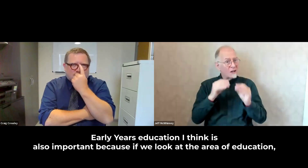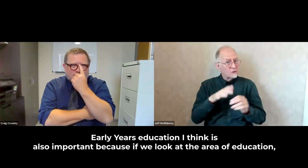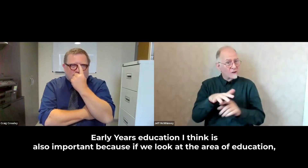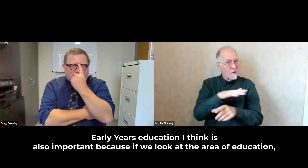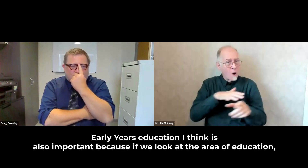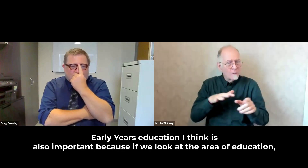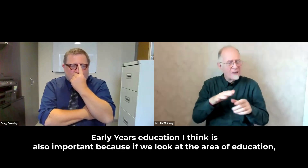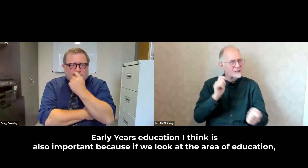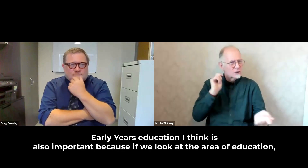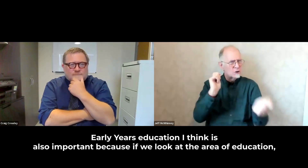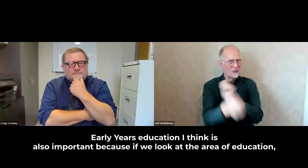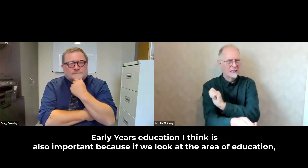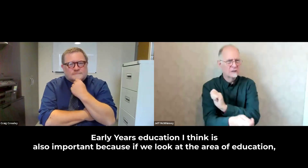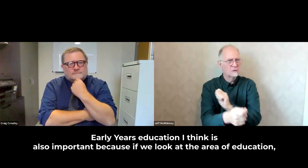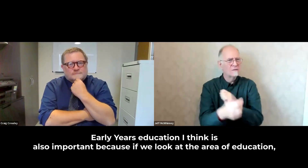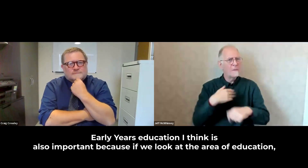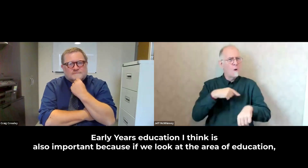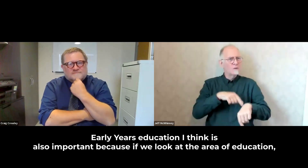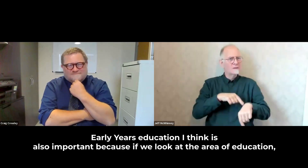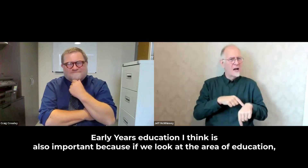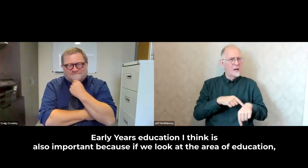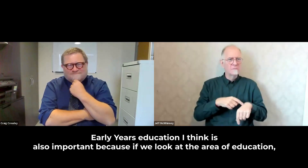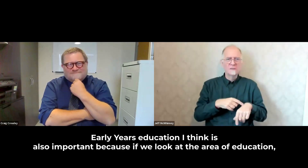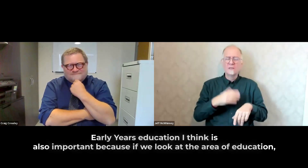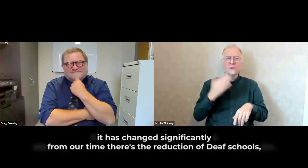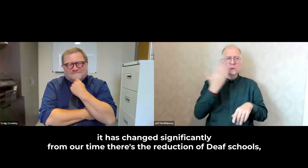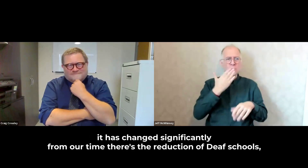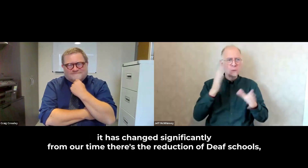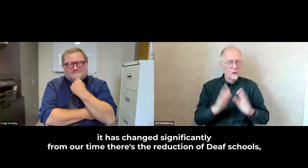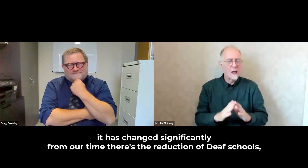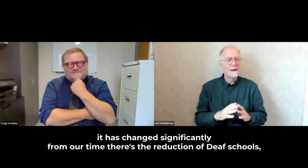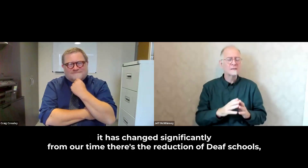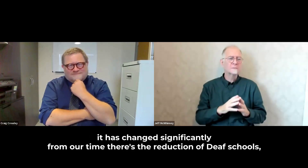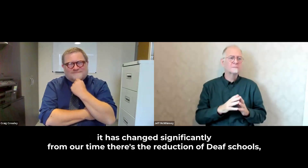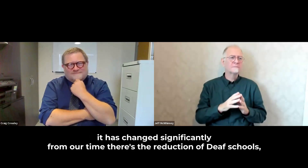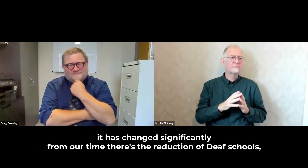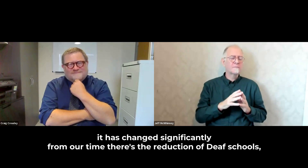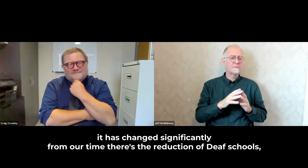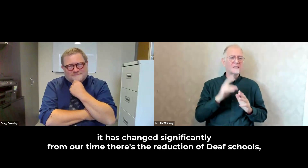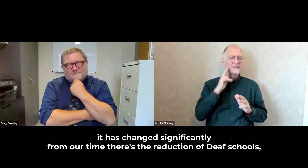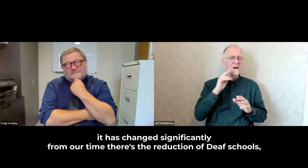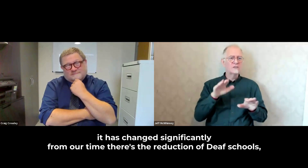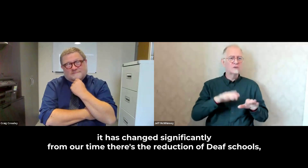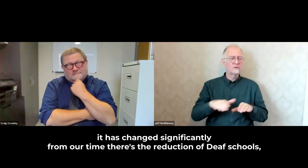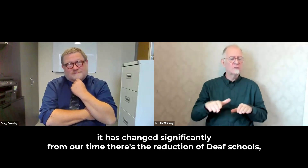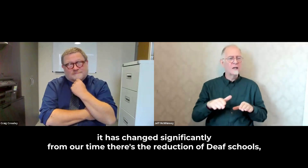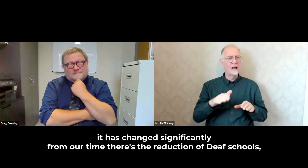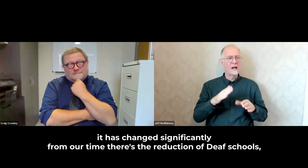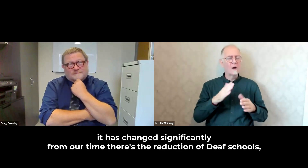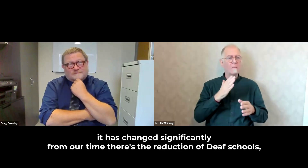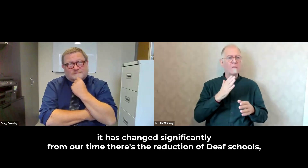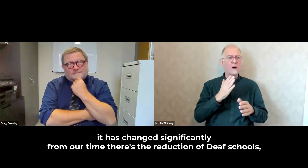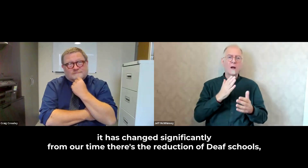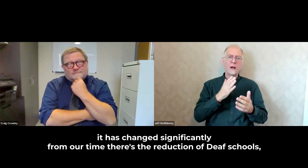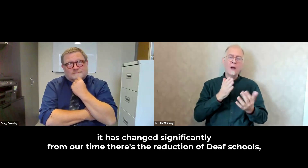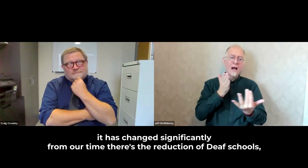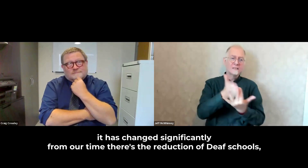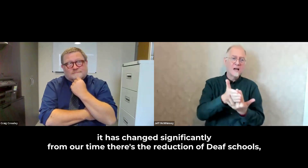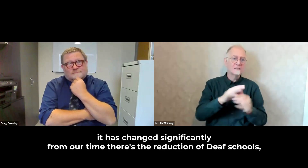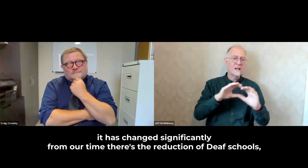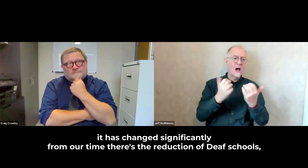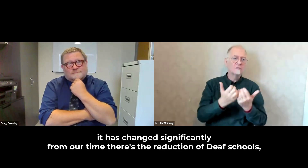think is also important, because if you look at the area of education, it has changed significantly from our time. There's a reduction of